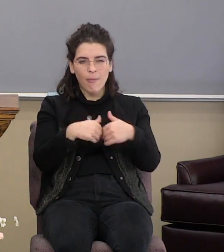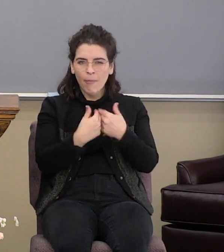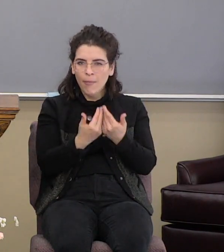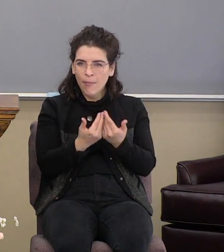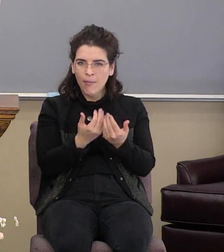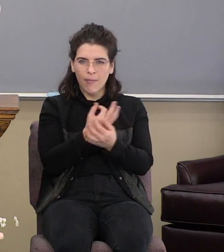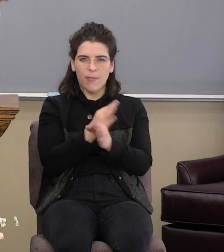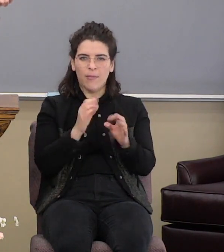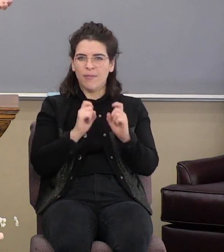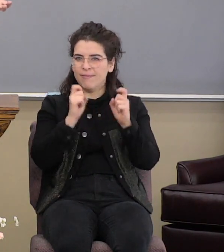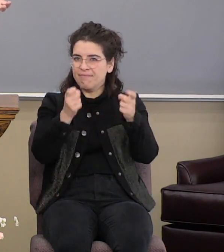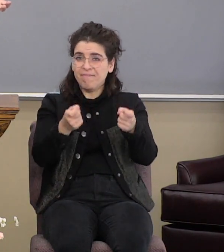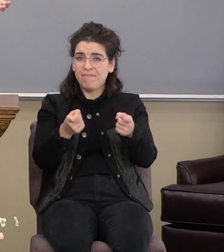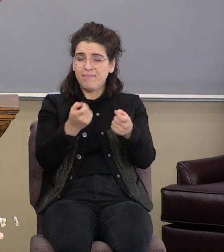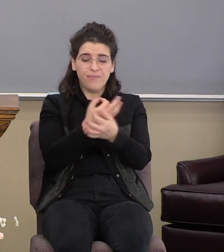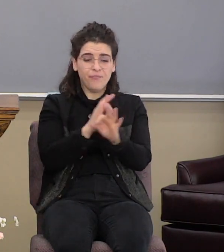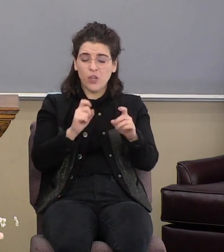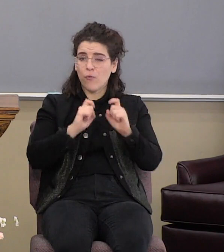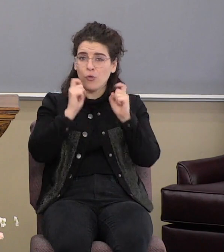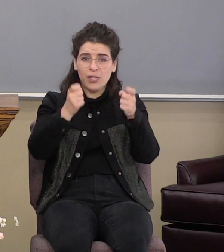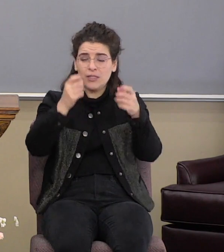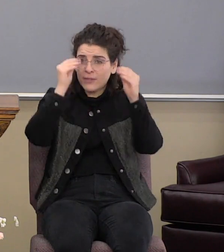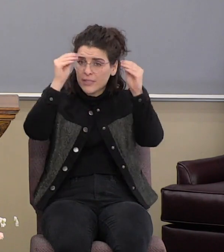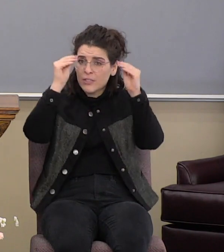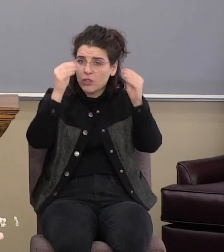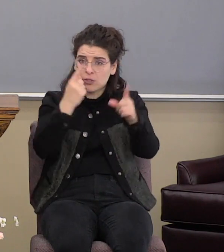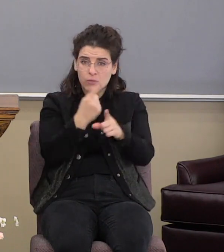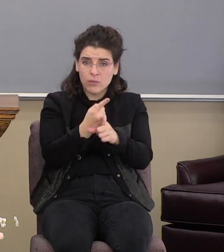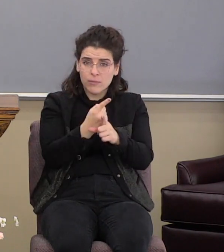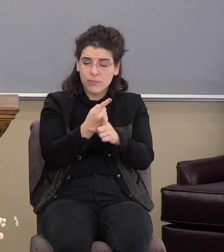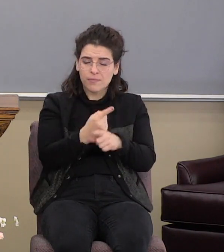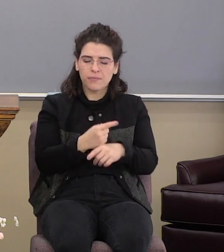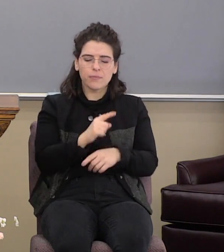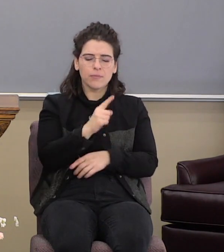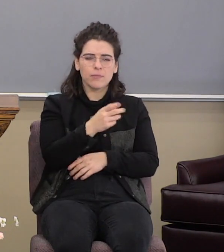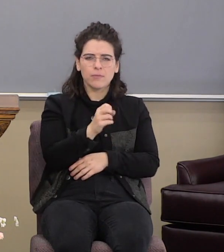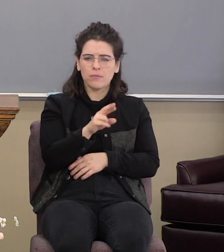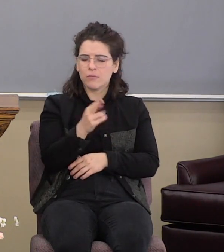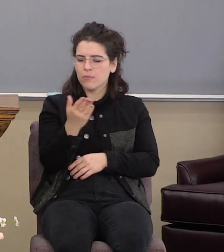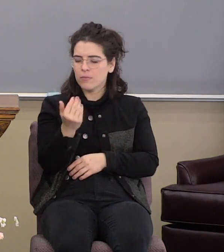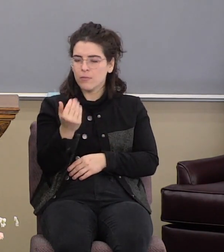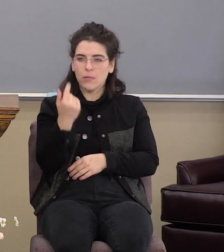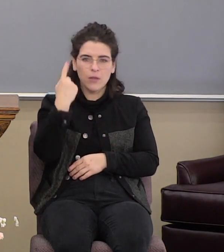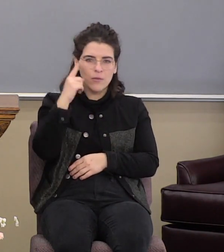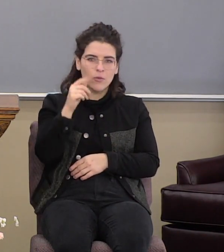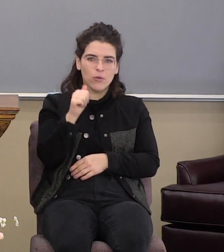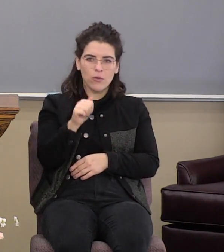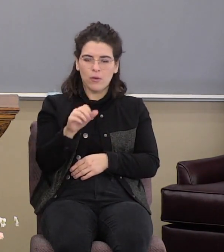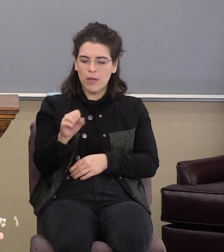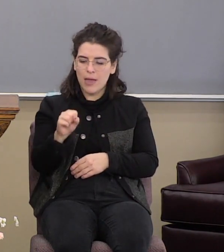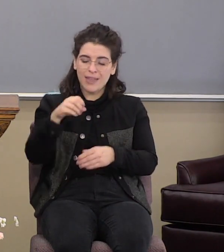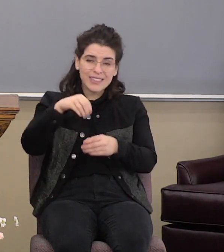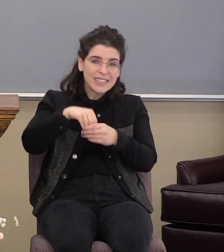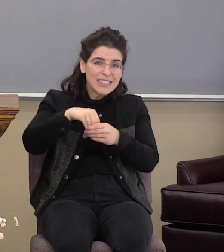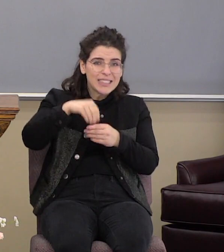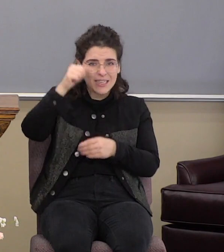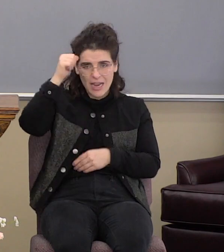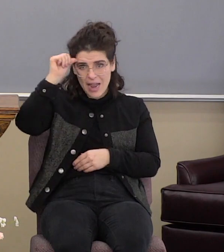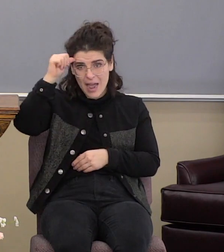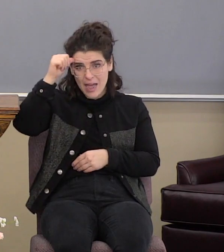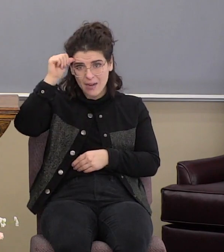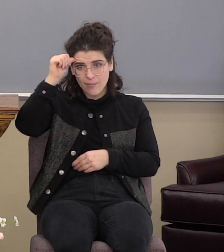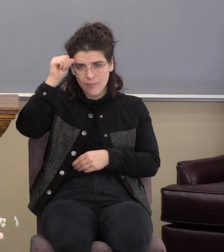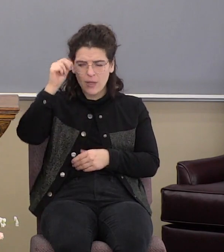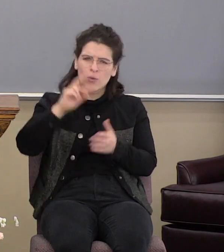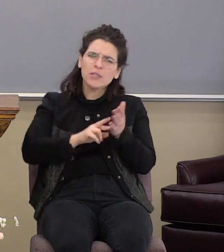gift. It's a free gift principle, right? In 1 Corinthians 15, verse 22, for as in Adam. Now, what